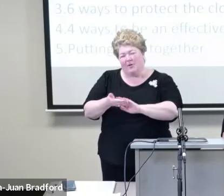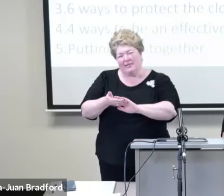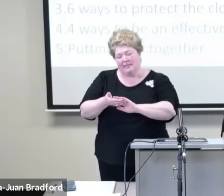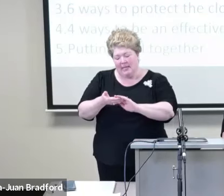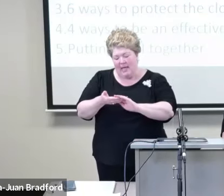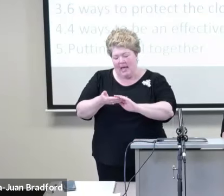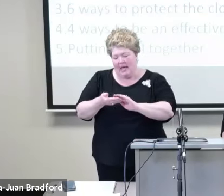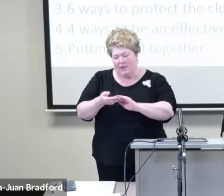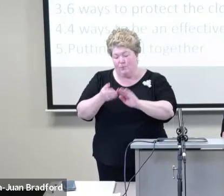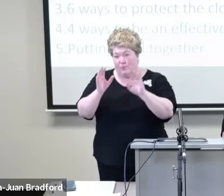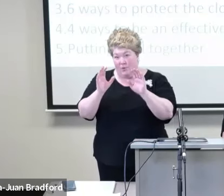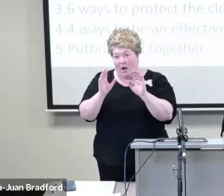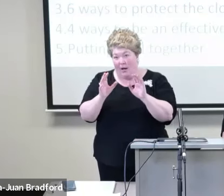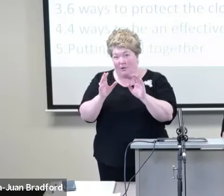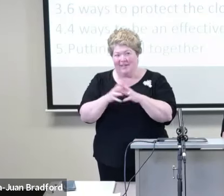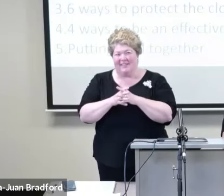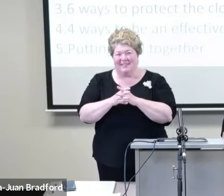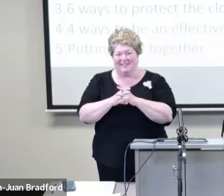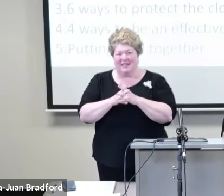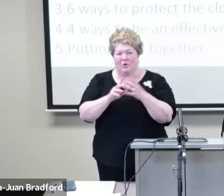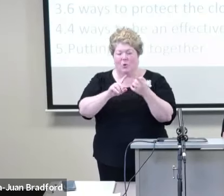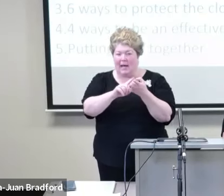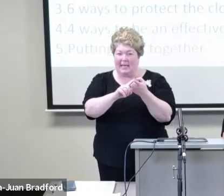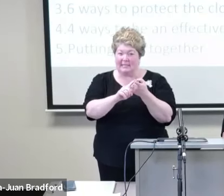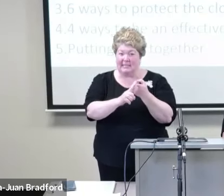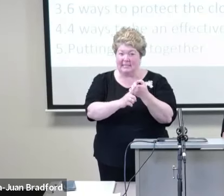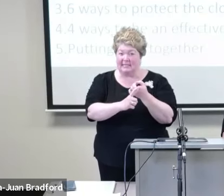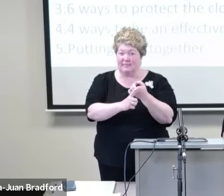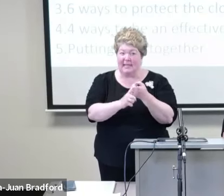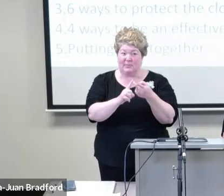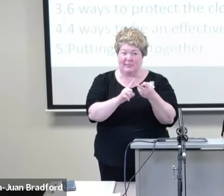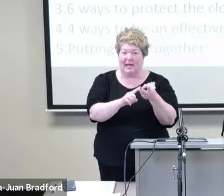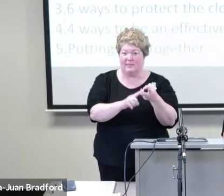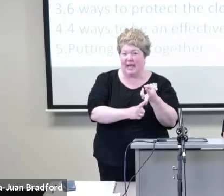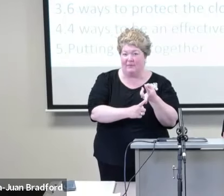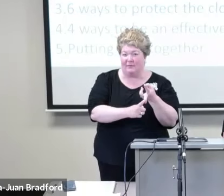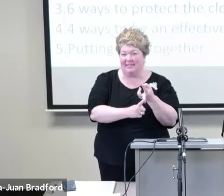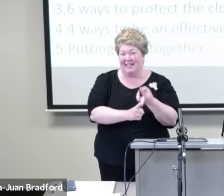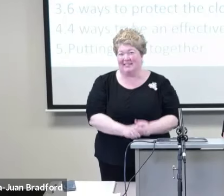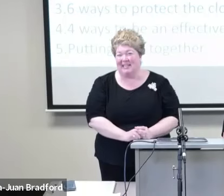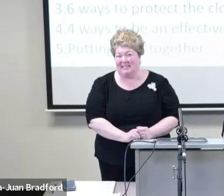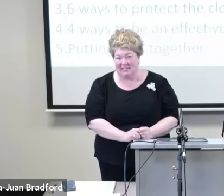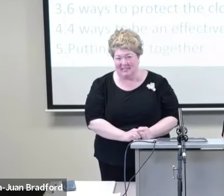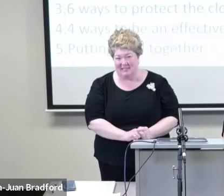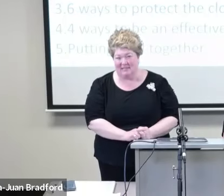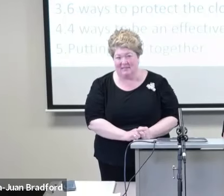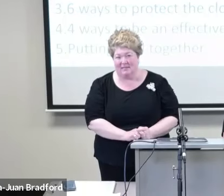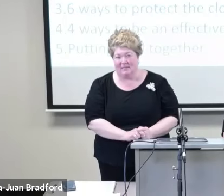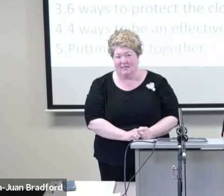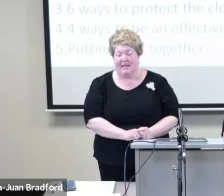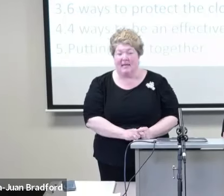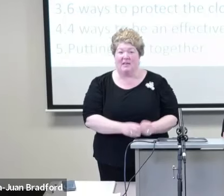will honor it and the honoring is a quiet testing space with time and a half on tests and that's it